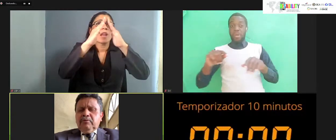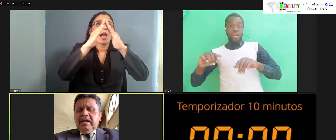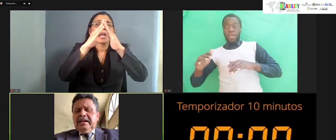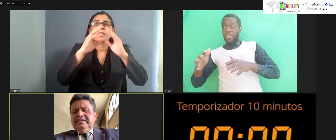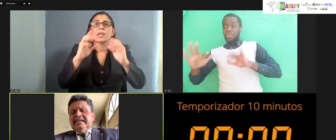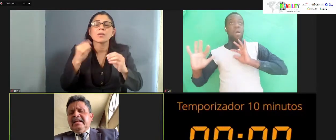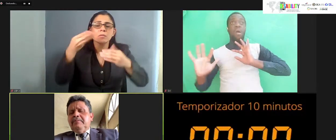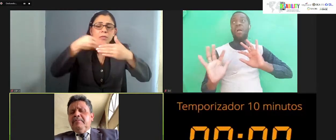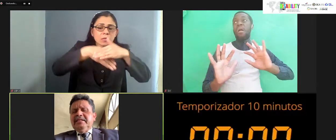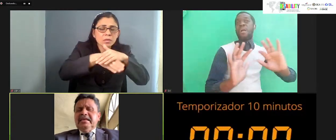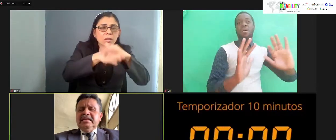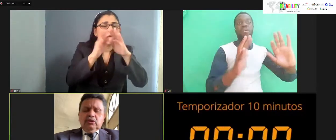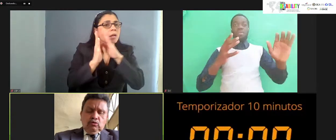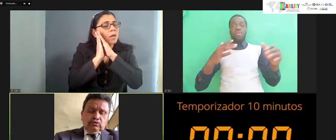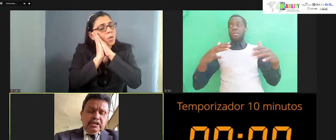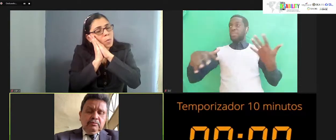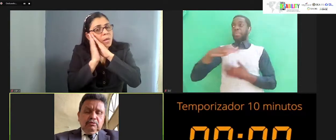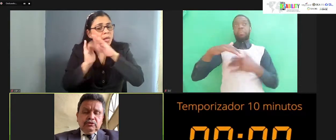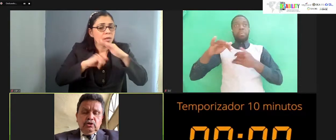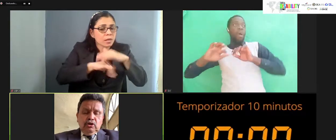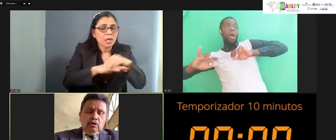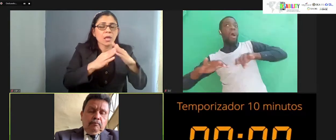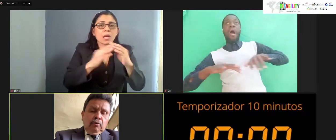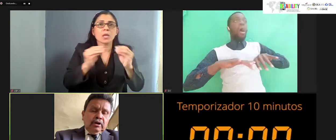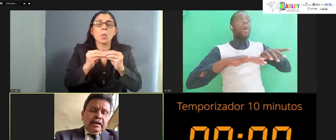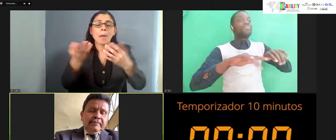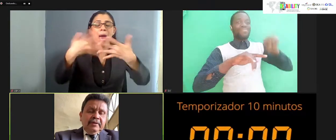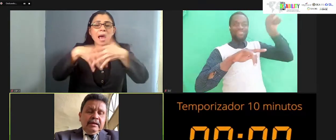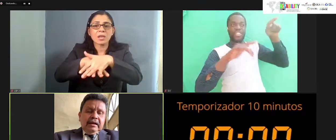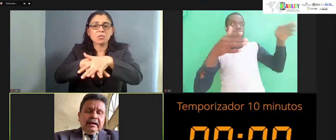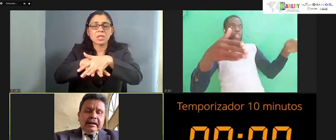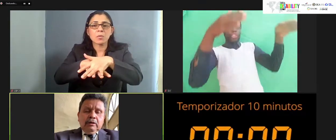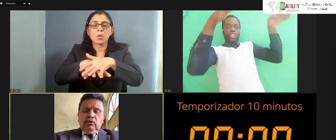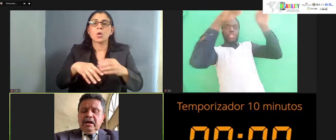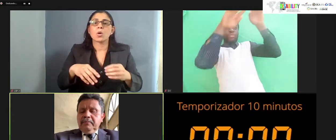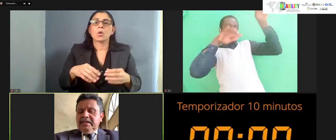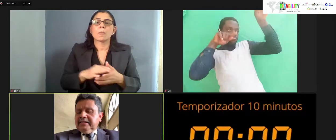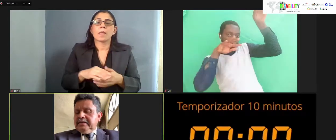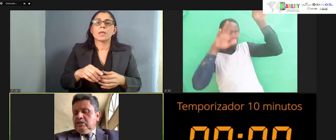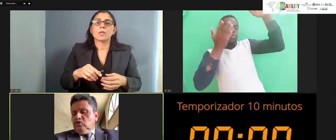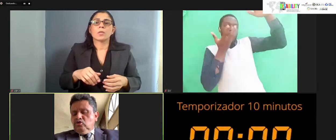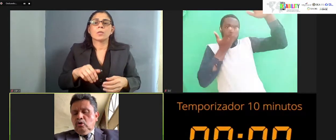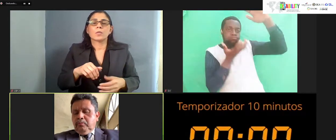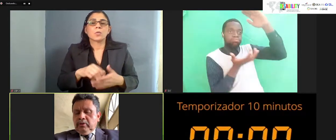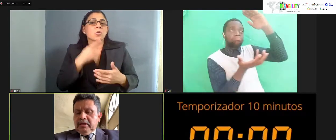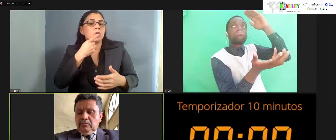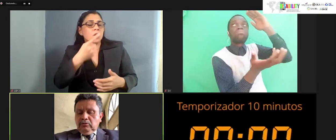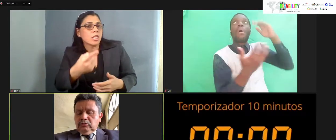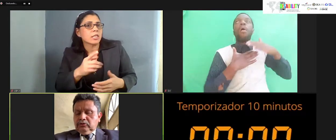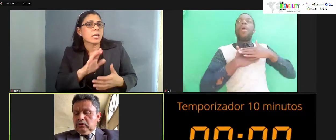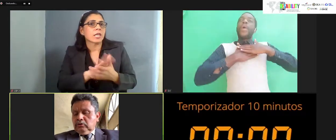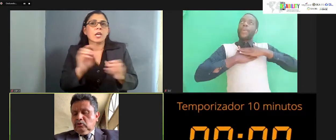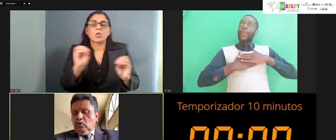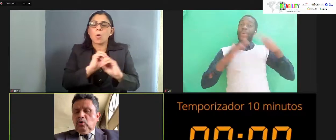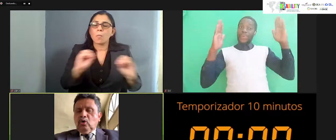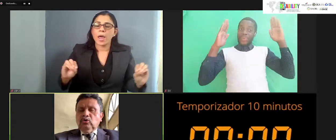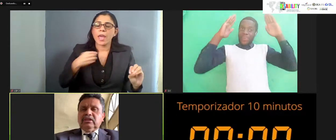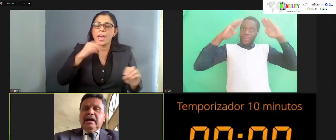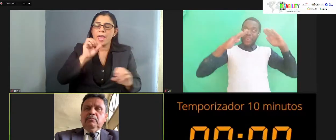the shelters temporary shelters need to actually be inclusive as well because usually